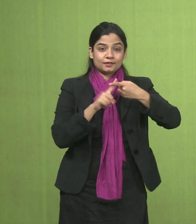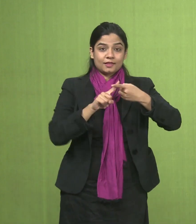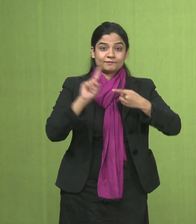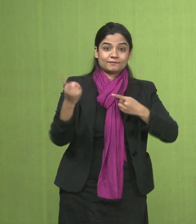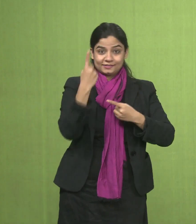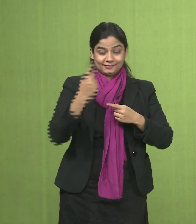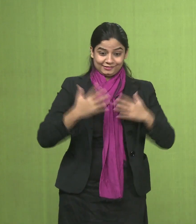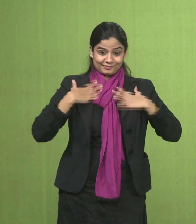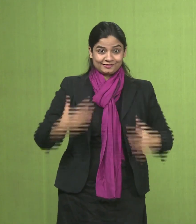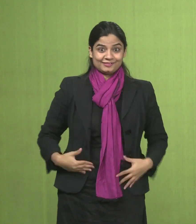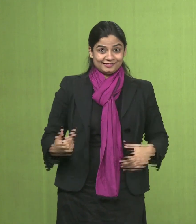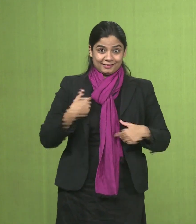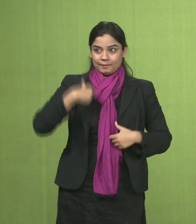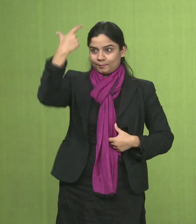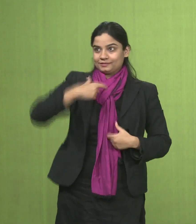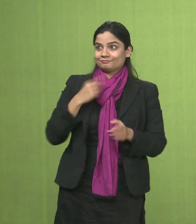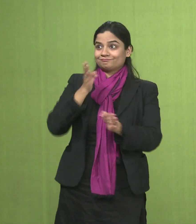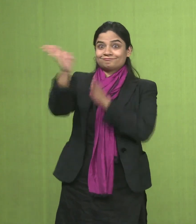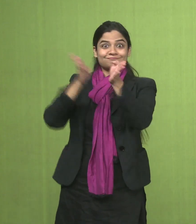You have consumer rights.